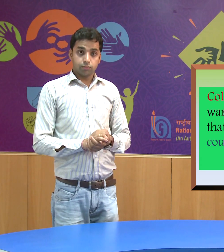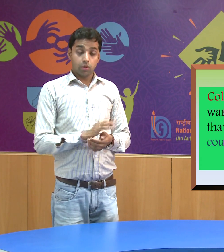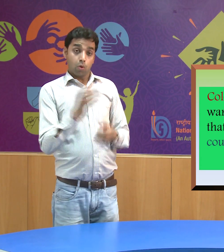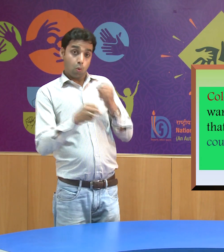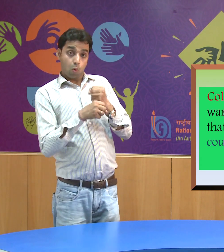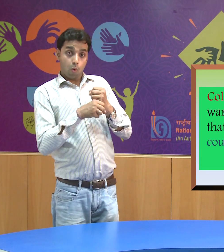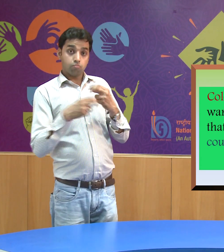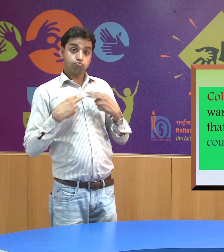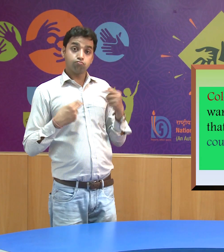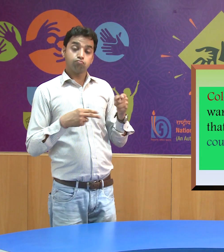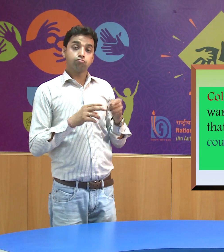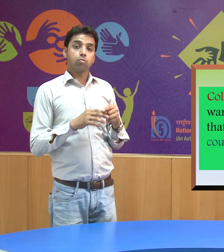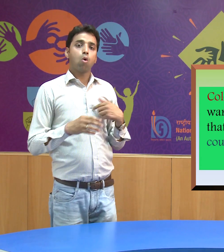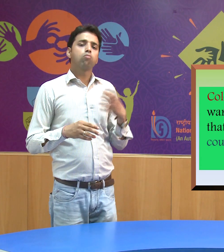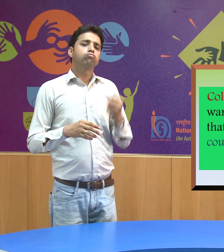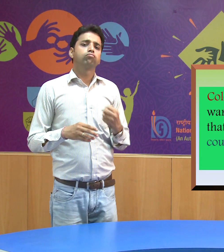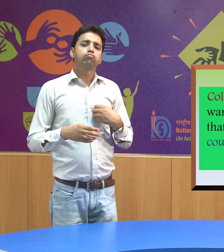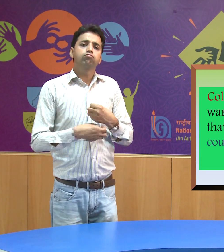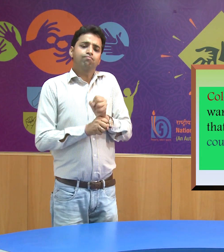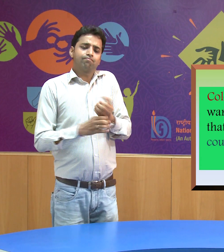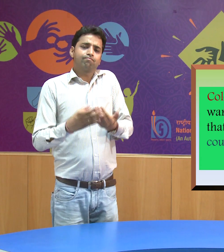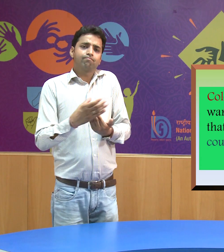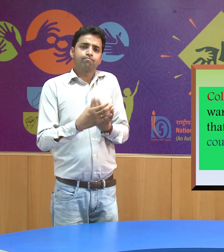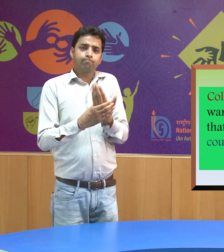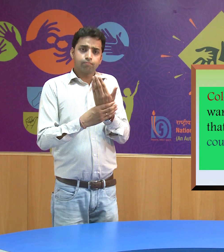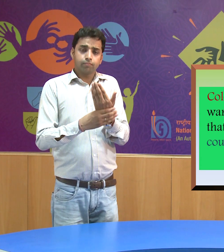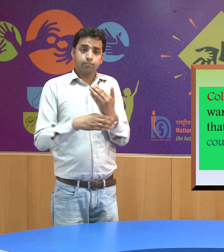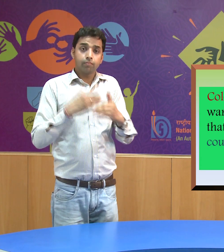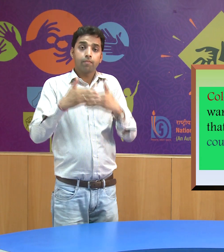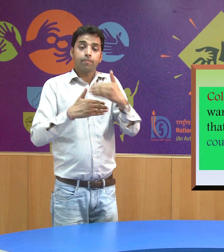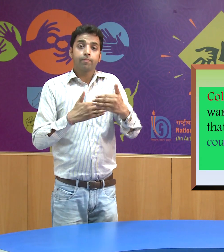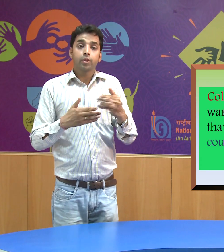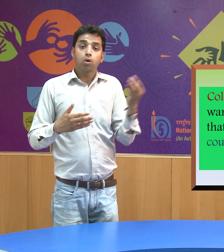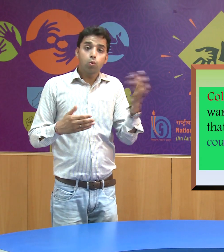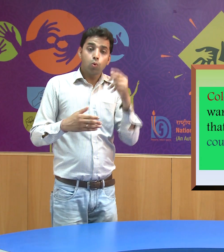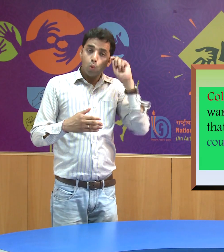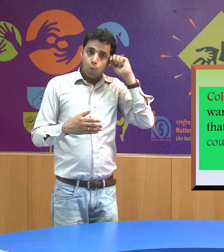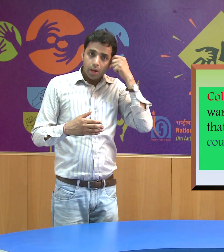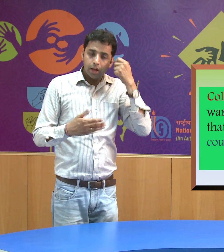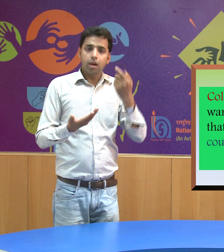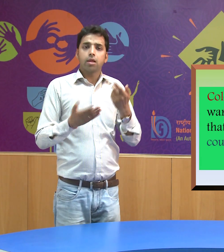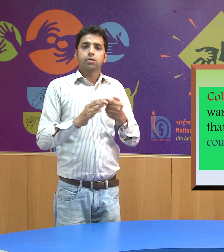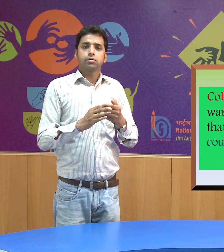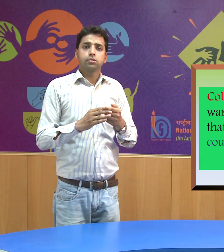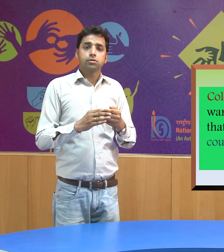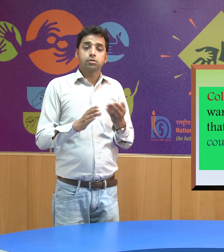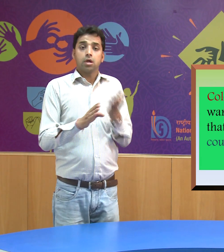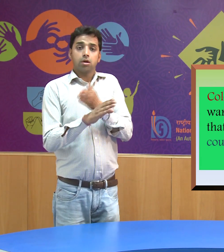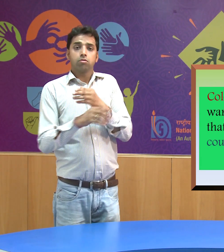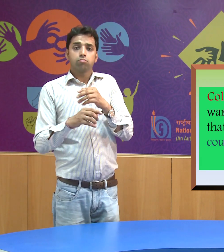government wanted to create a class that knew English and could act